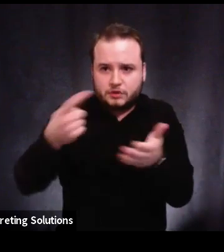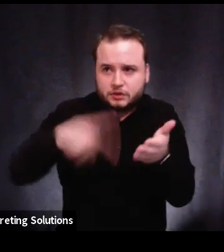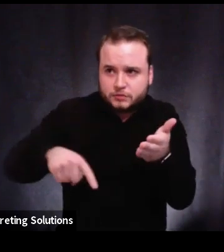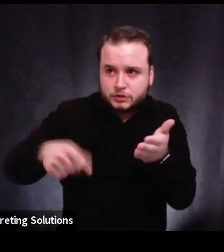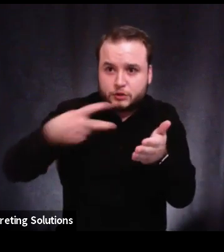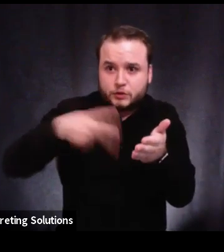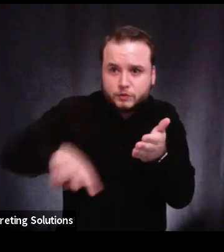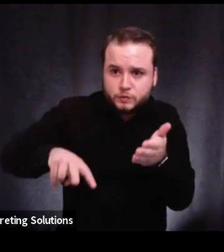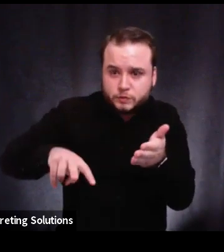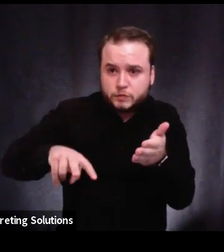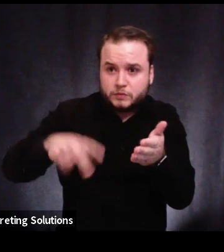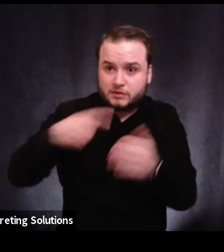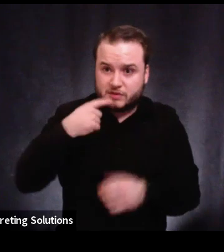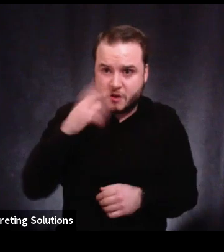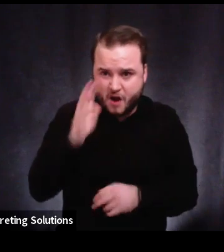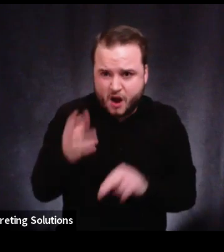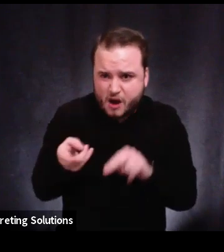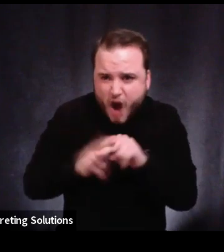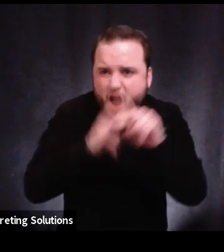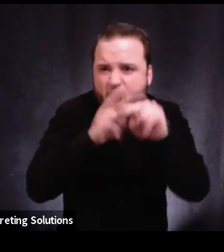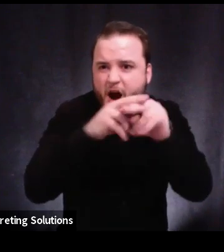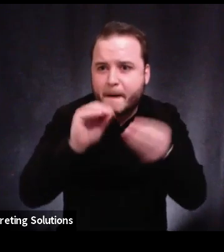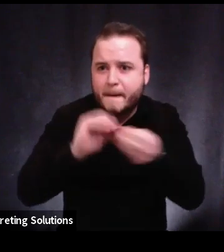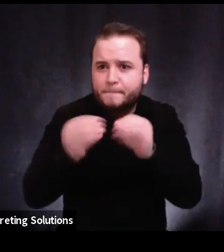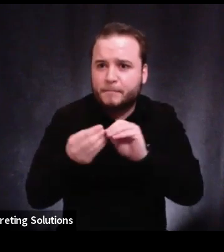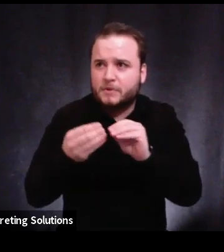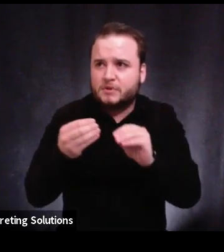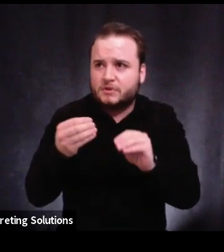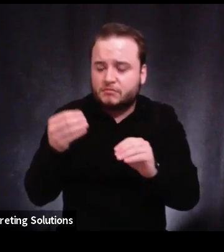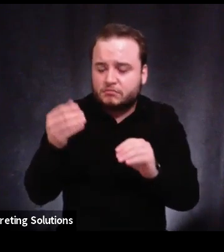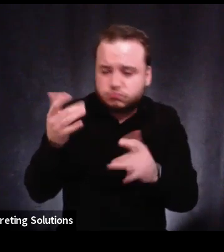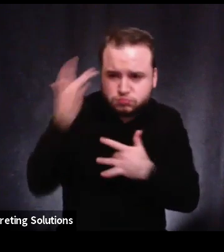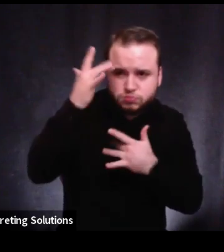well, please clarify that. I guess my question is, are